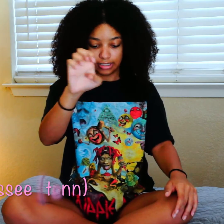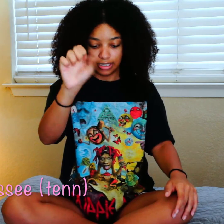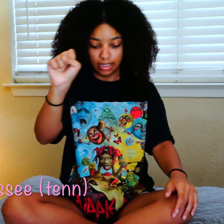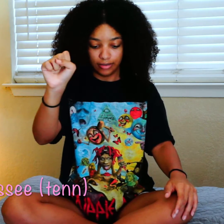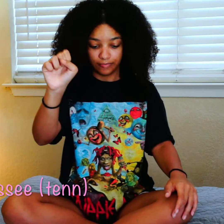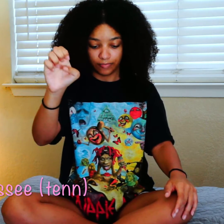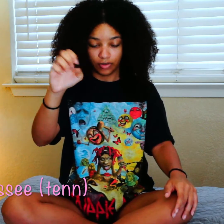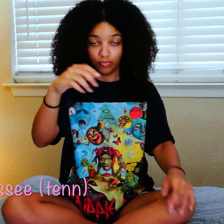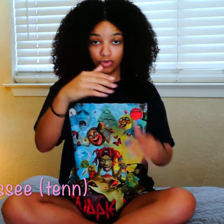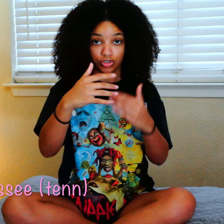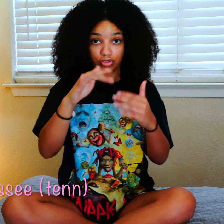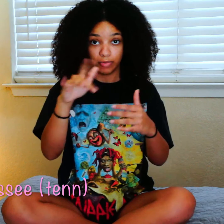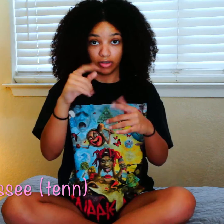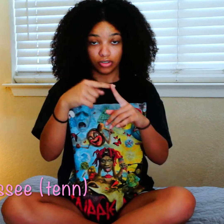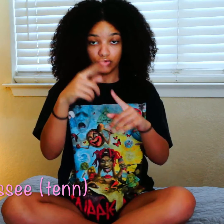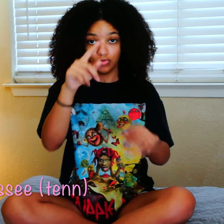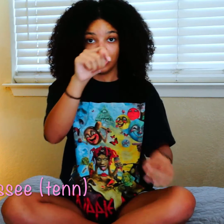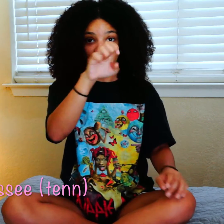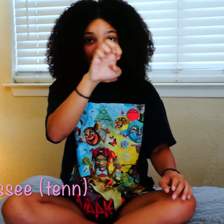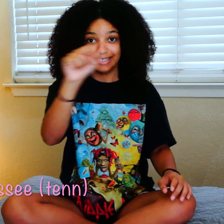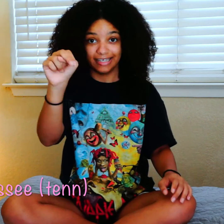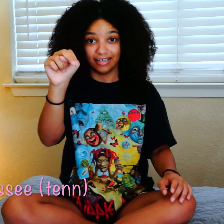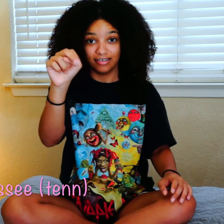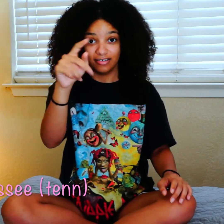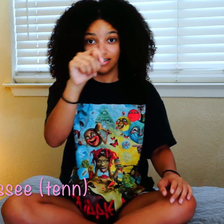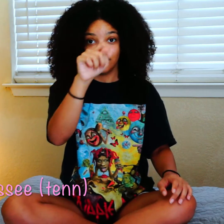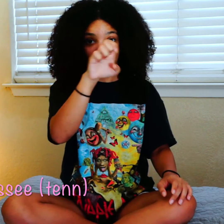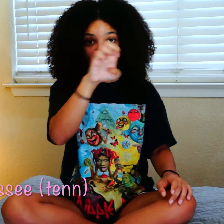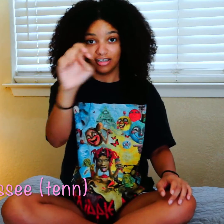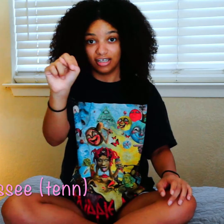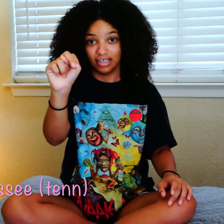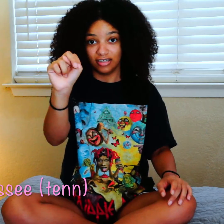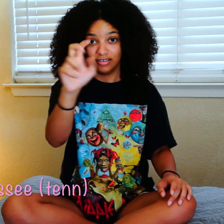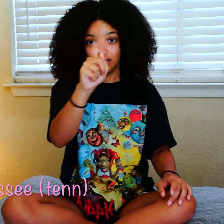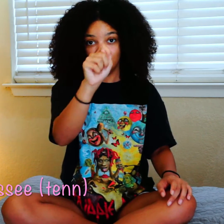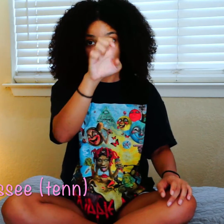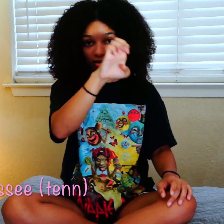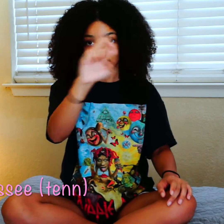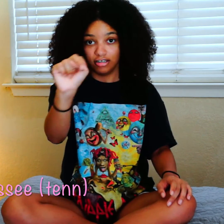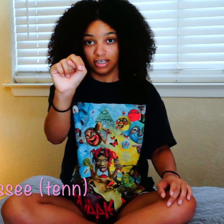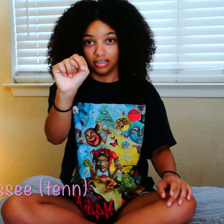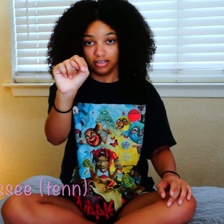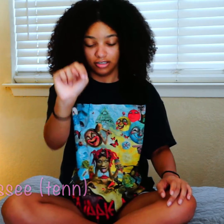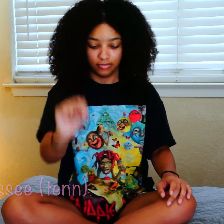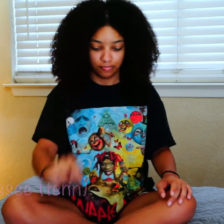Tennessee, but you spell it to 10. 10. 10.